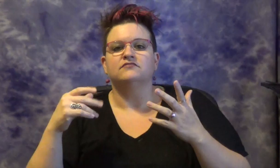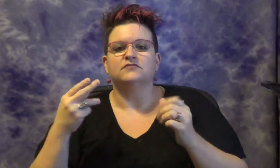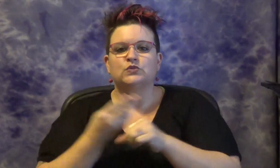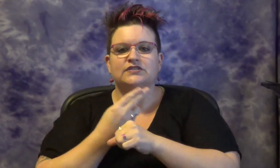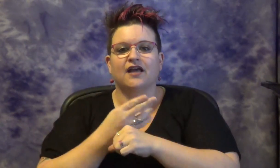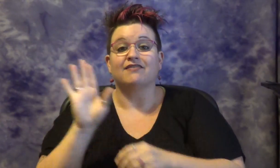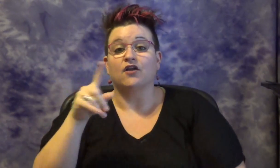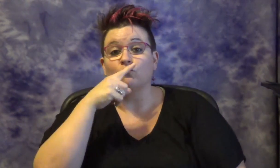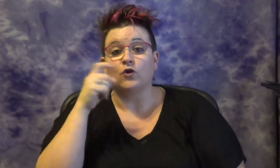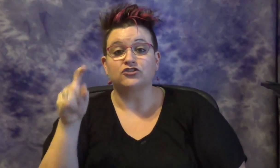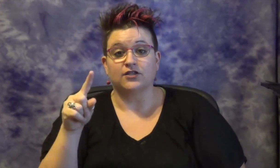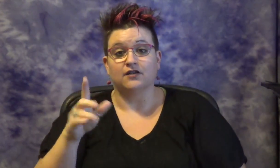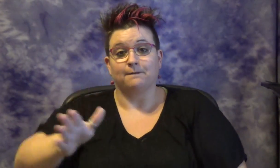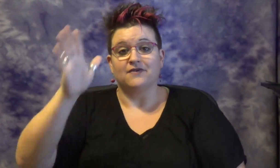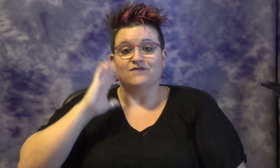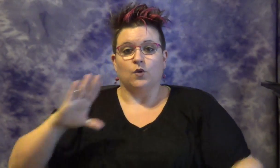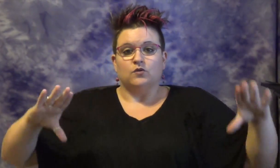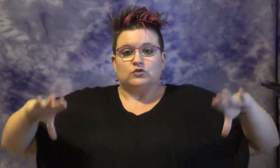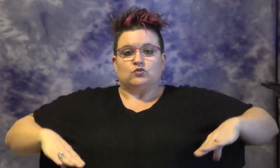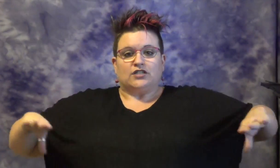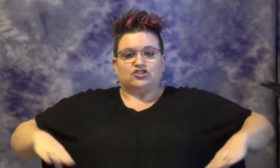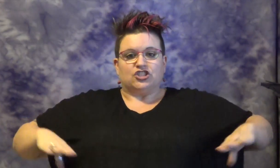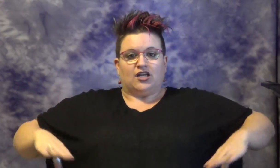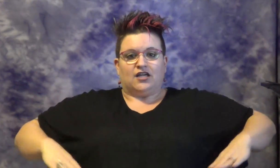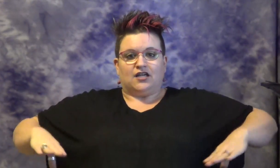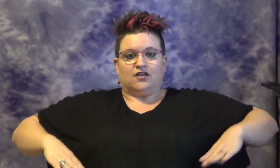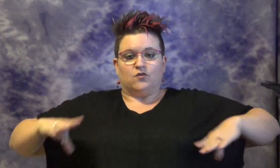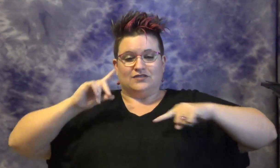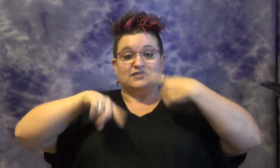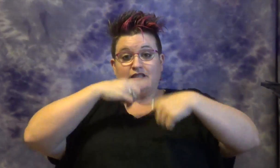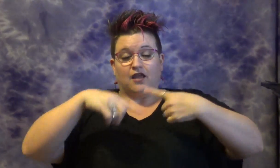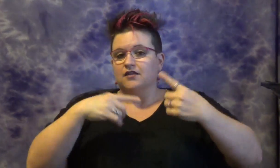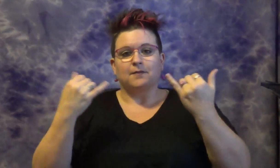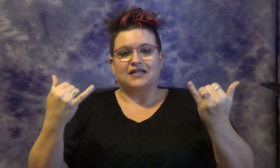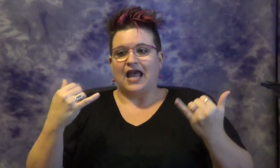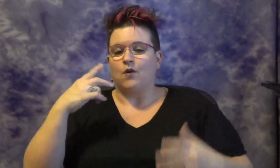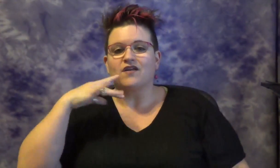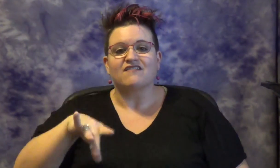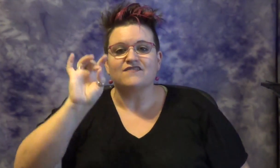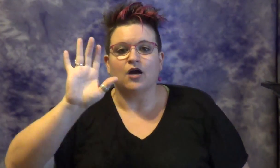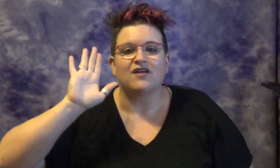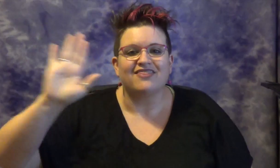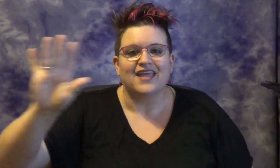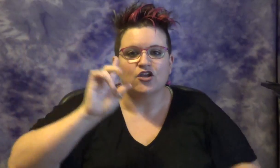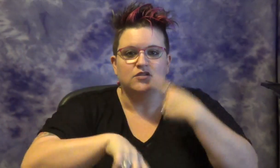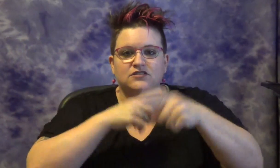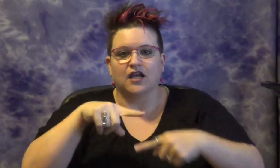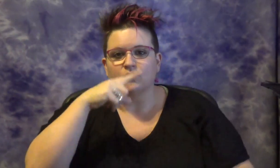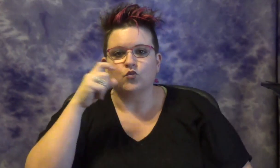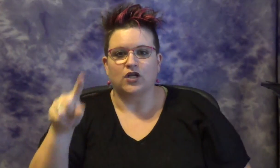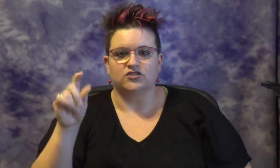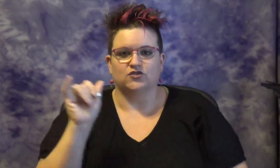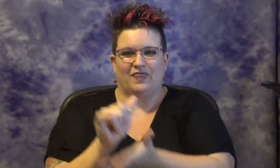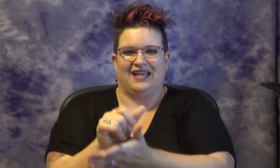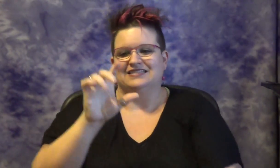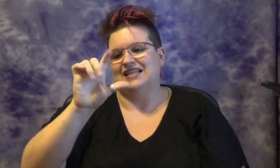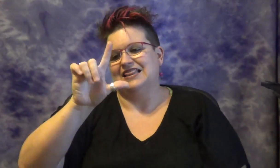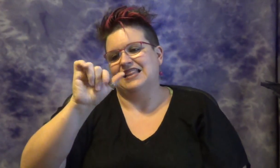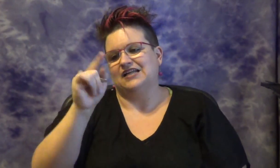and we would use different words like before, like this was the sign for Russia, right? But now we found out their sign is Russia,